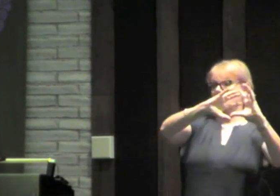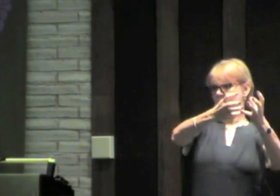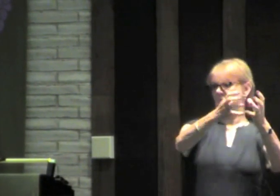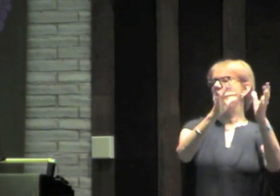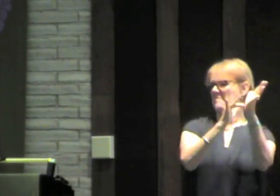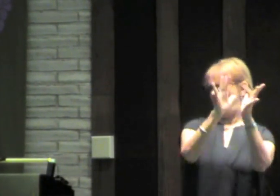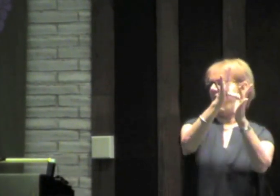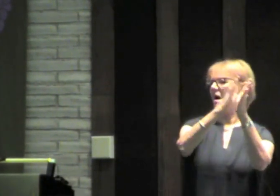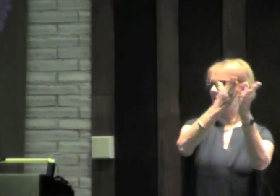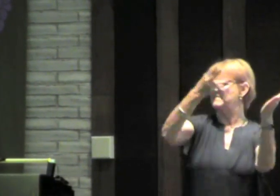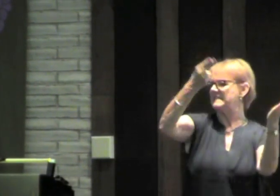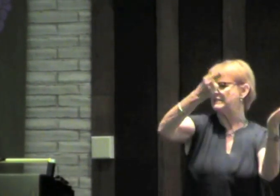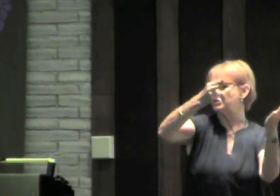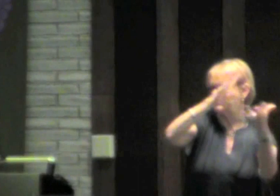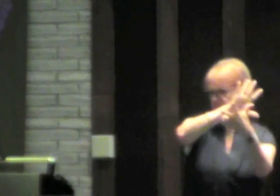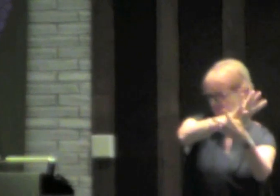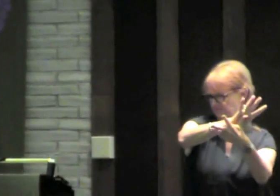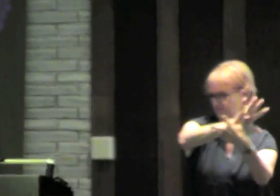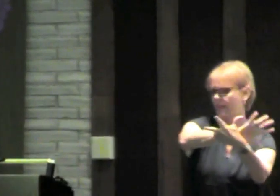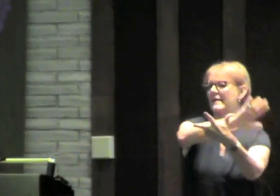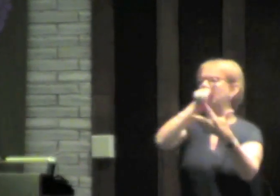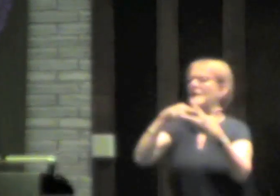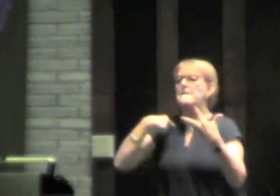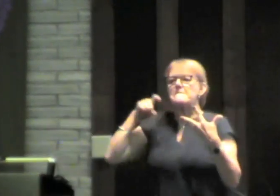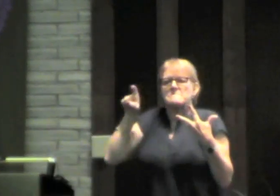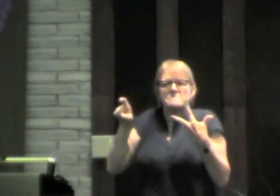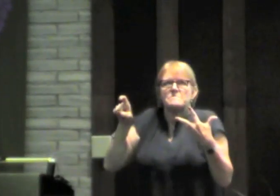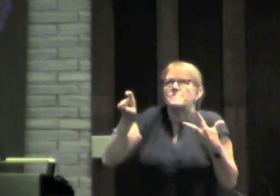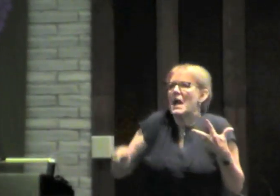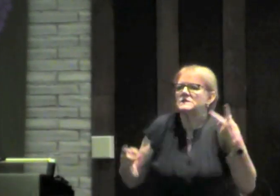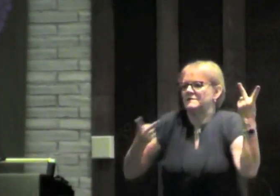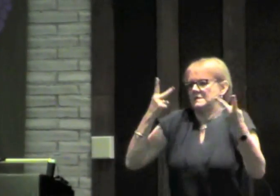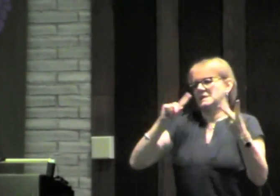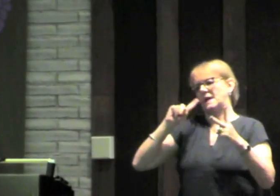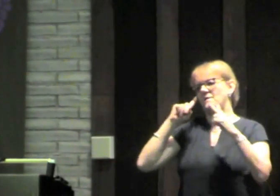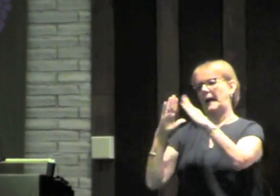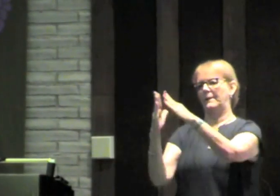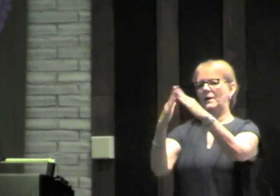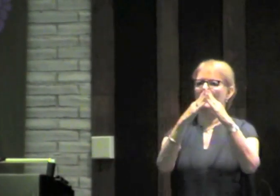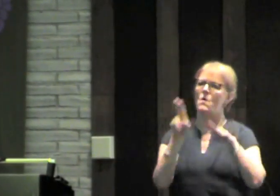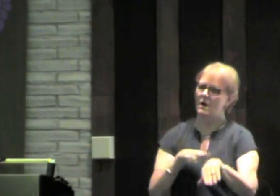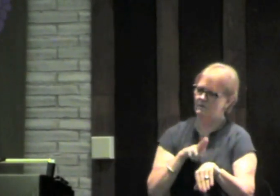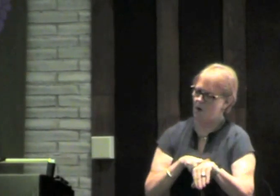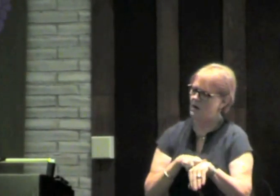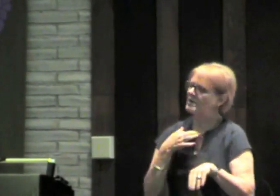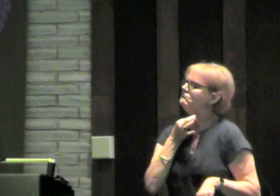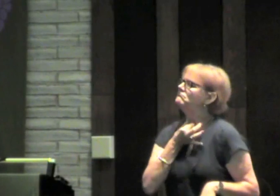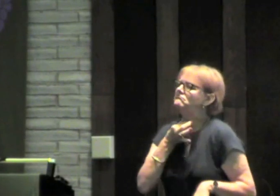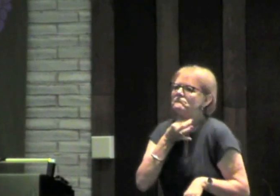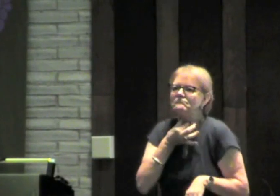focused mostly on 3 areas, 3 concepts: biblical history, history, of course, and then we had to visit the